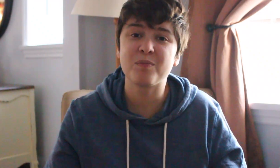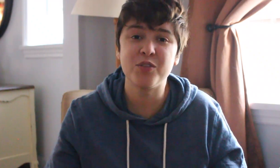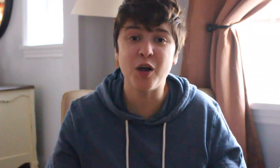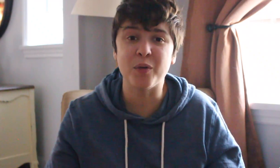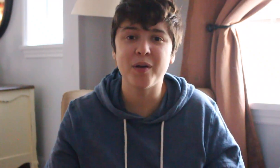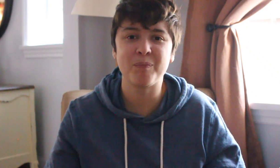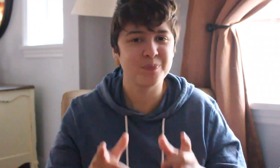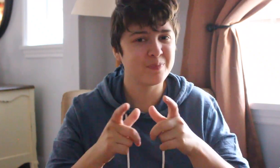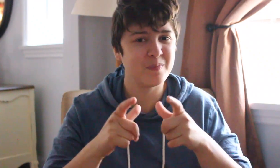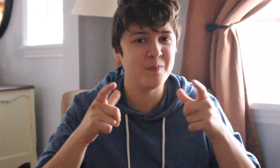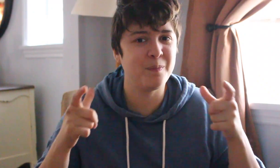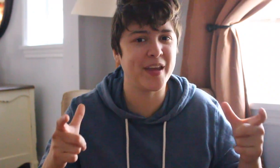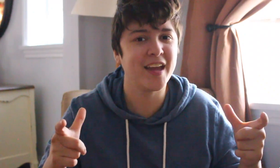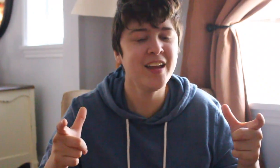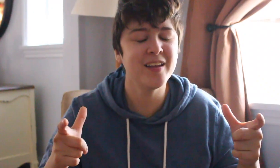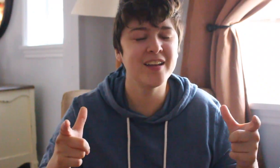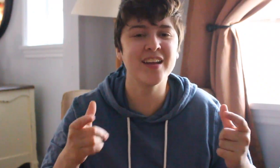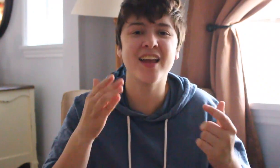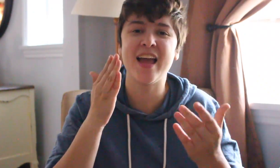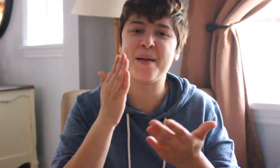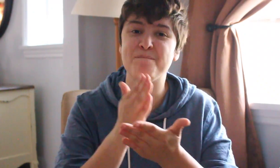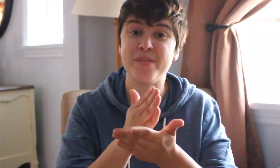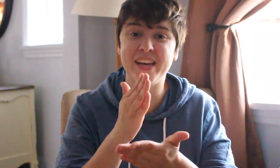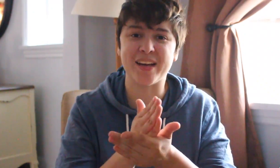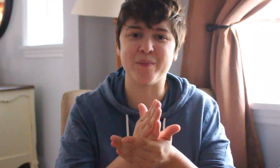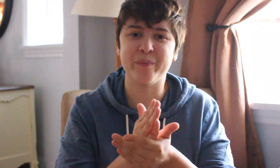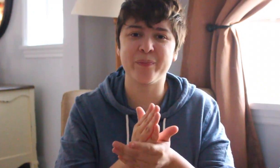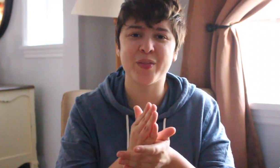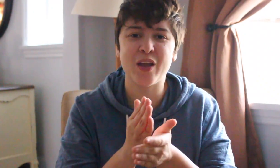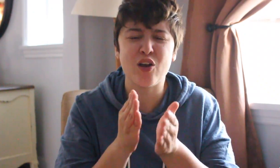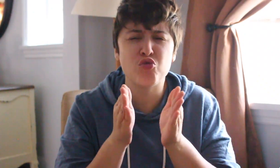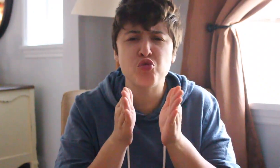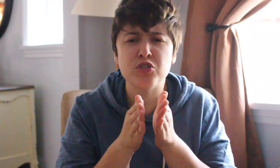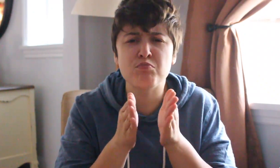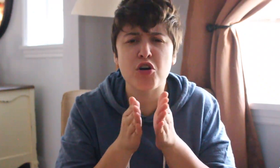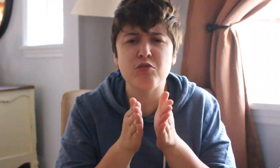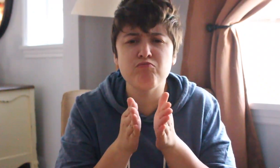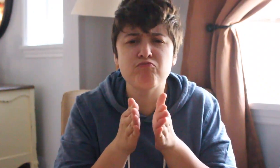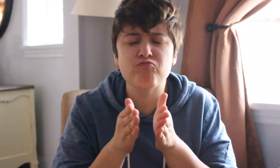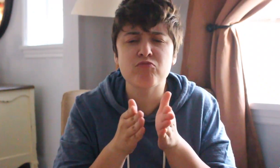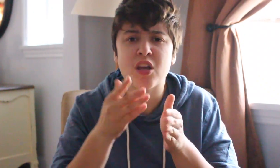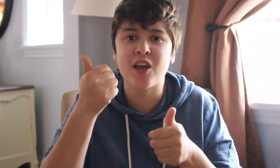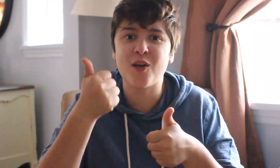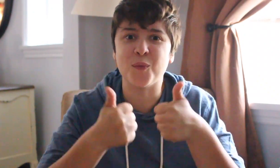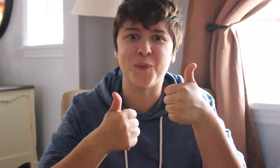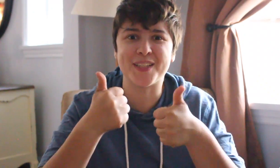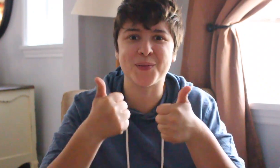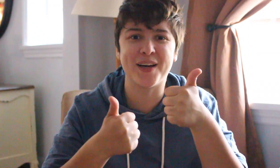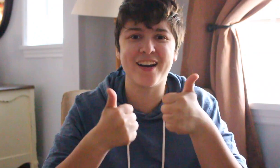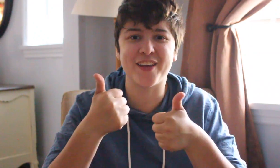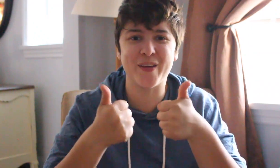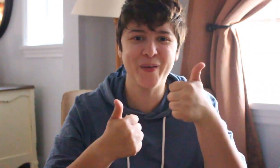So big, medium, or small. Which one are you?